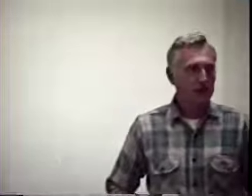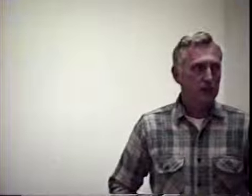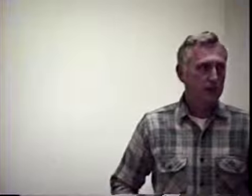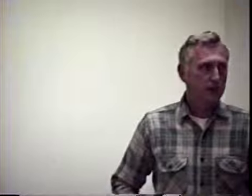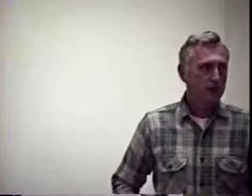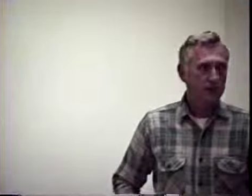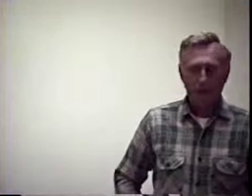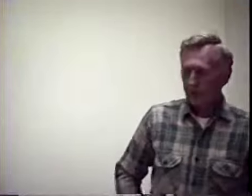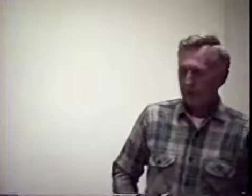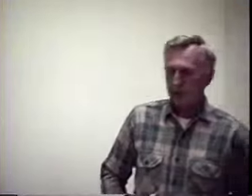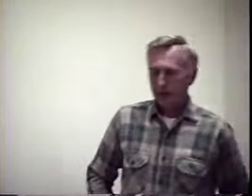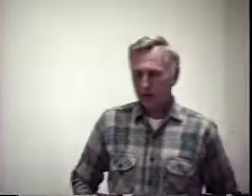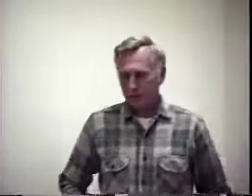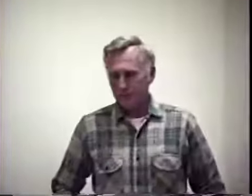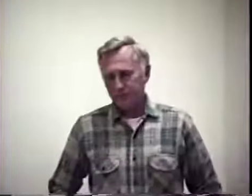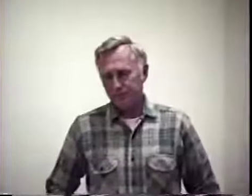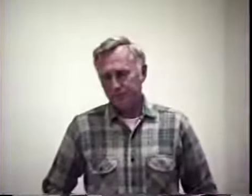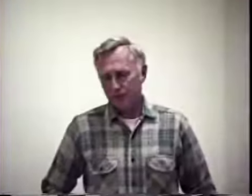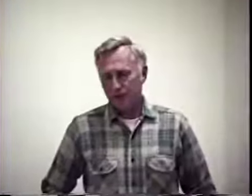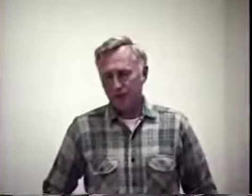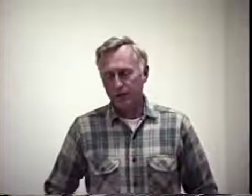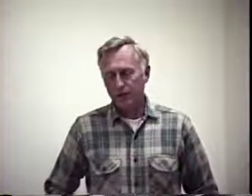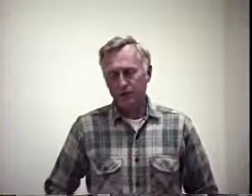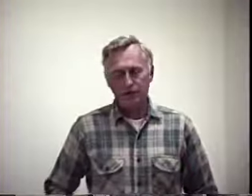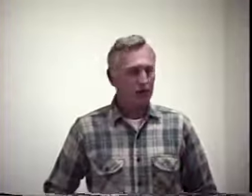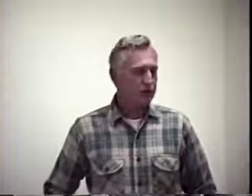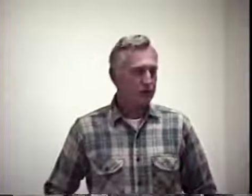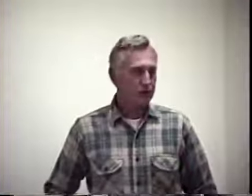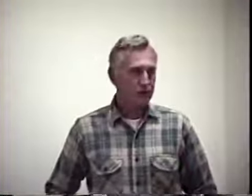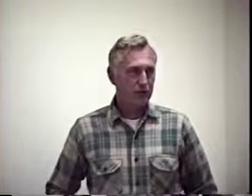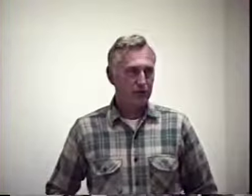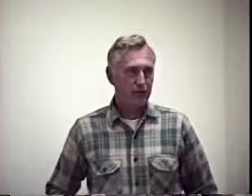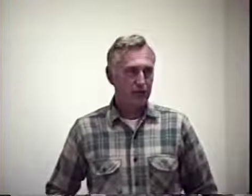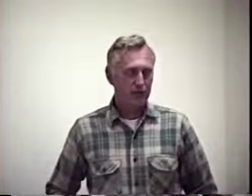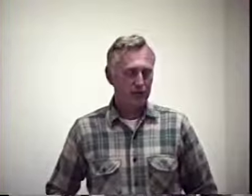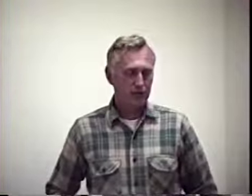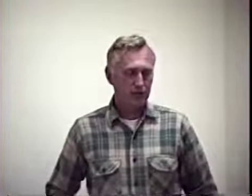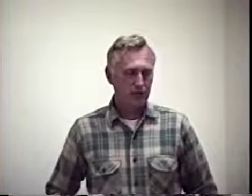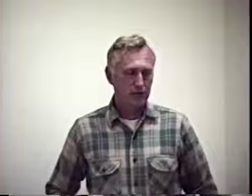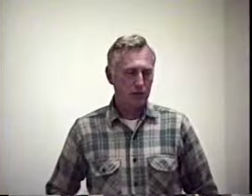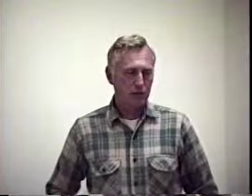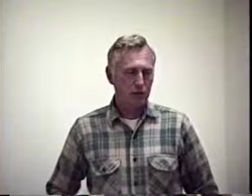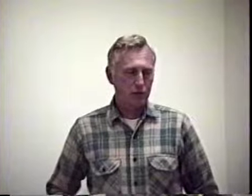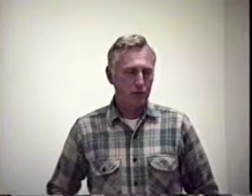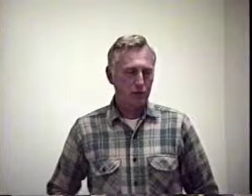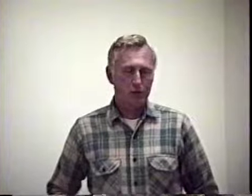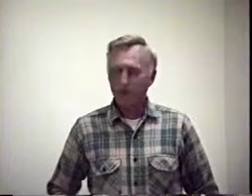Indian ways. And I think one of the results of this class is that although I'm